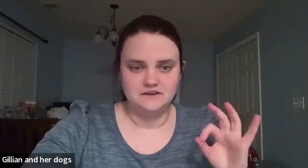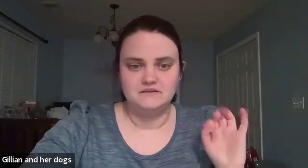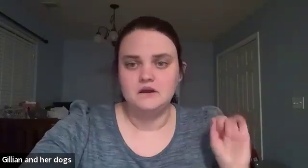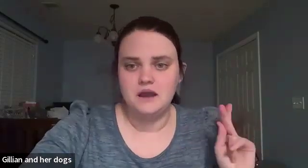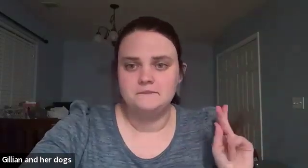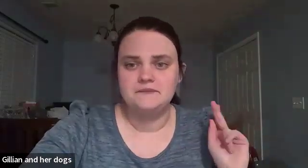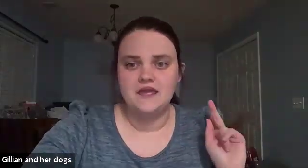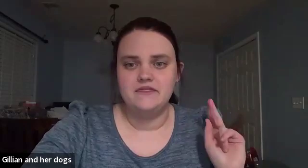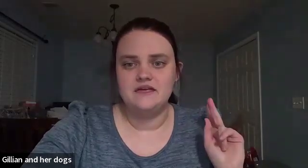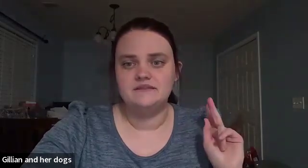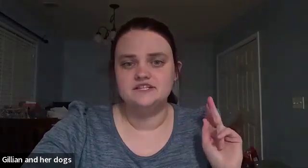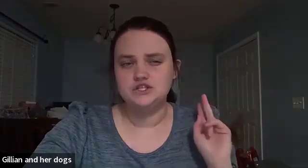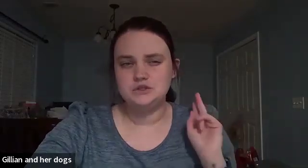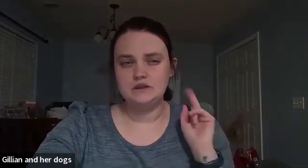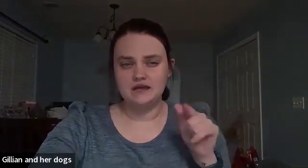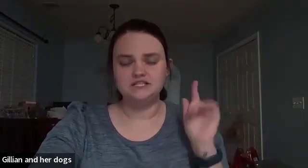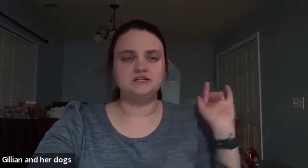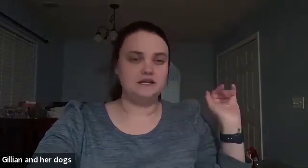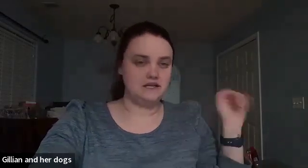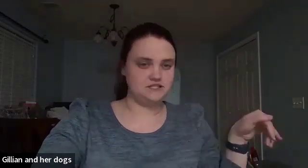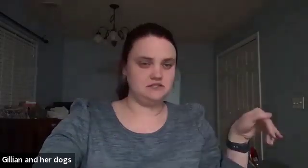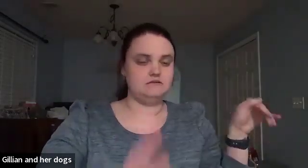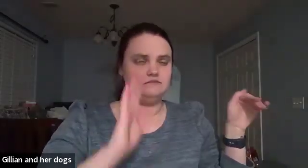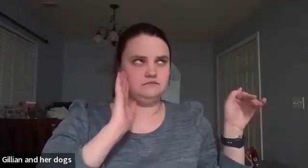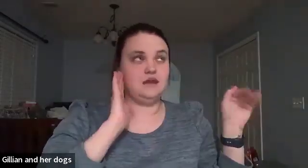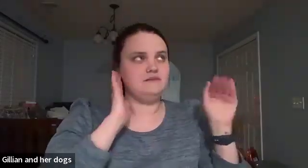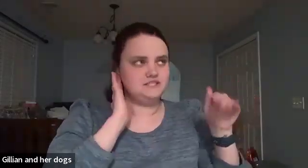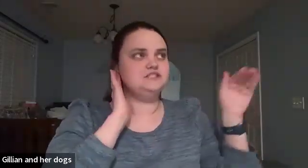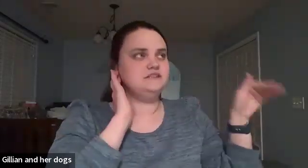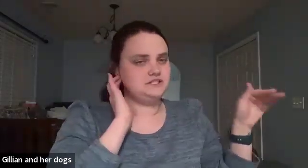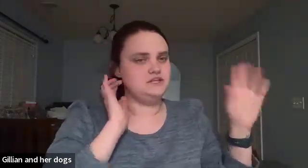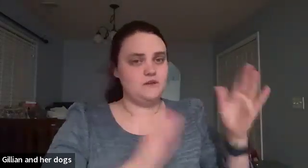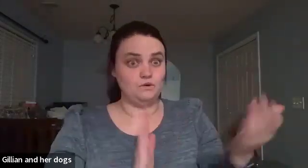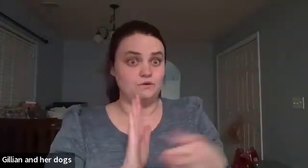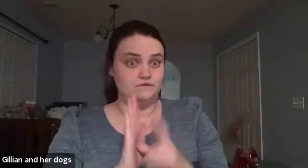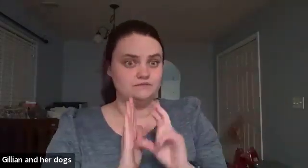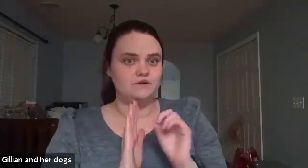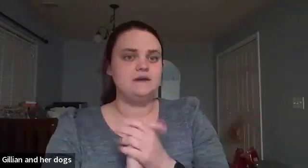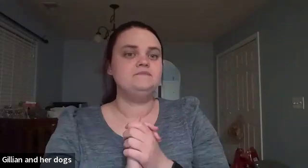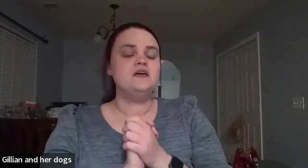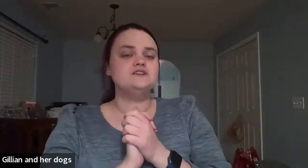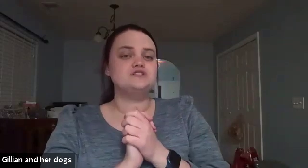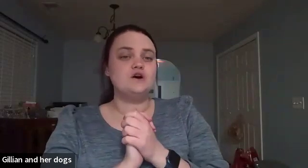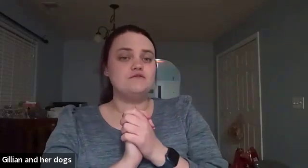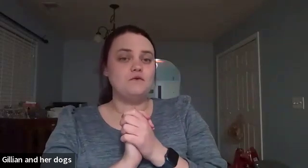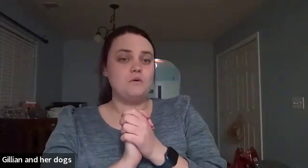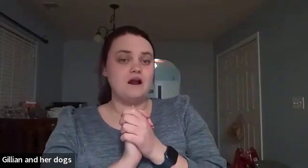Good. Okay. Then let's do last year and next. Yeah, last year and next year, and then we'll review. Okay. So